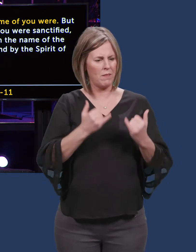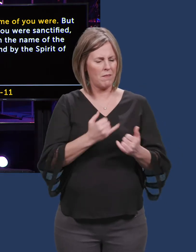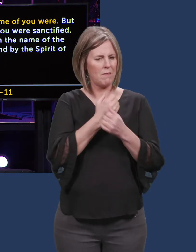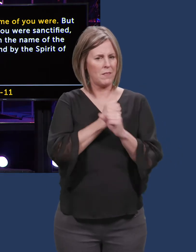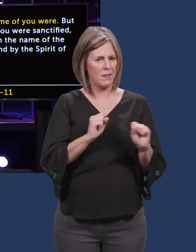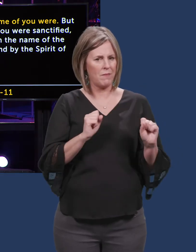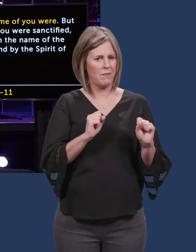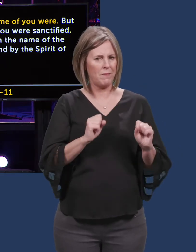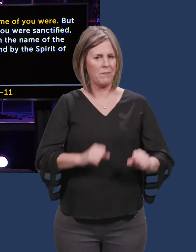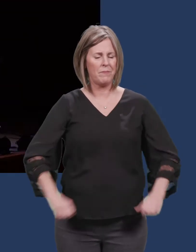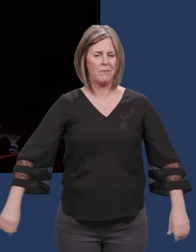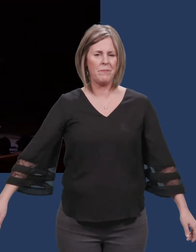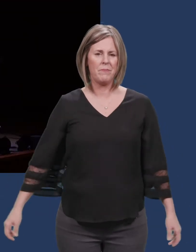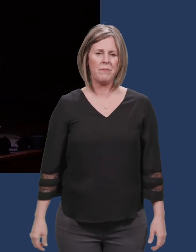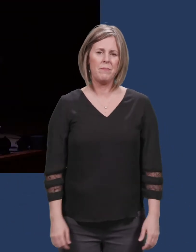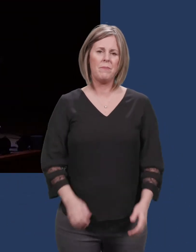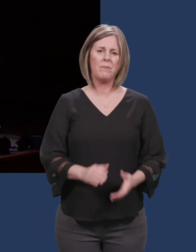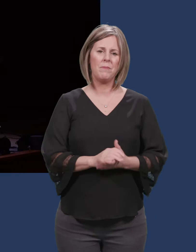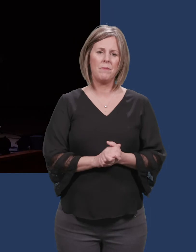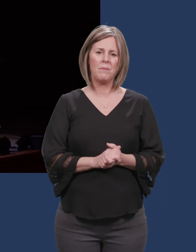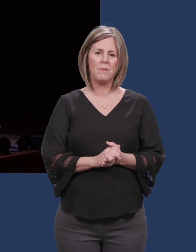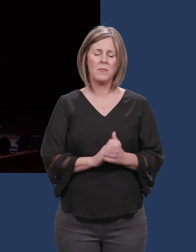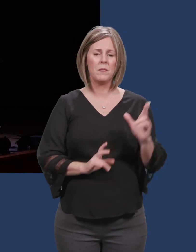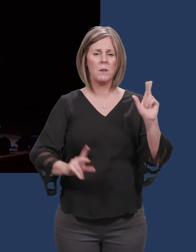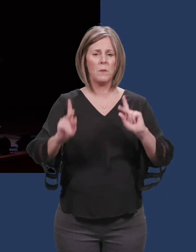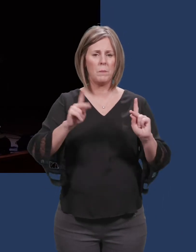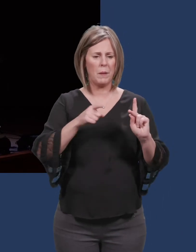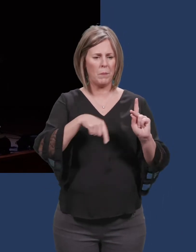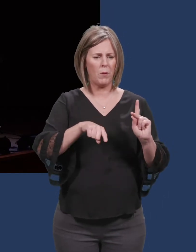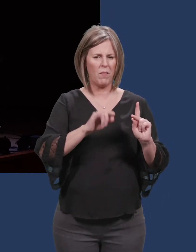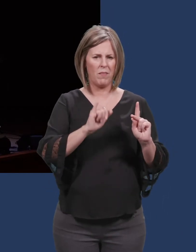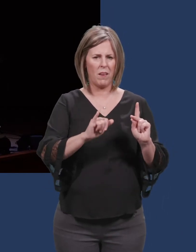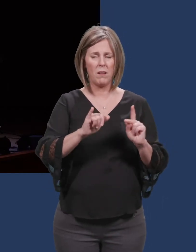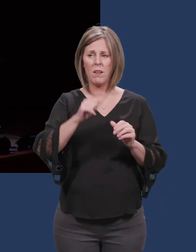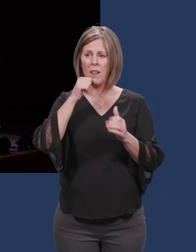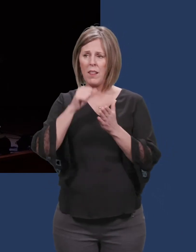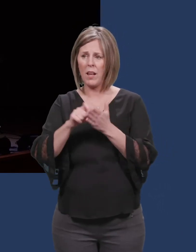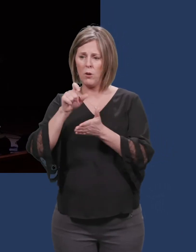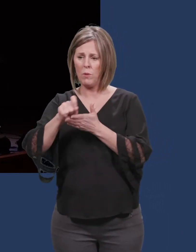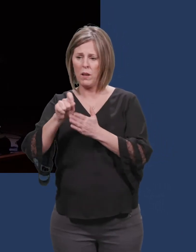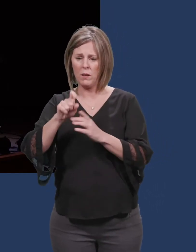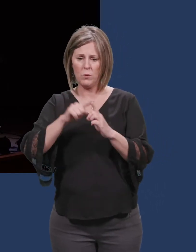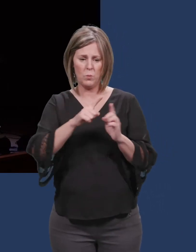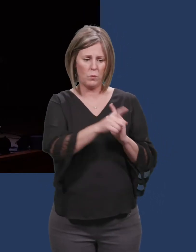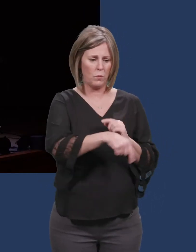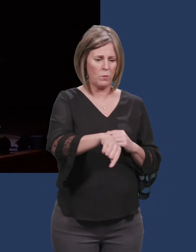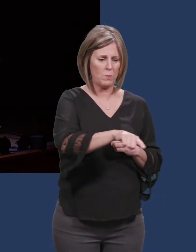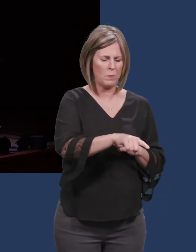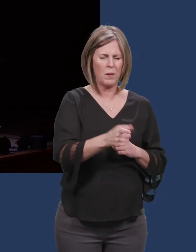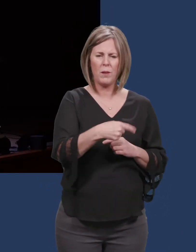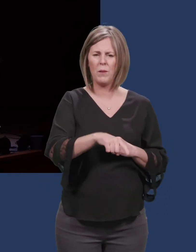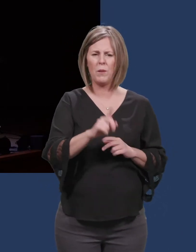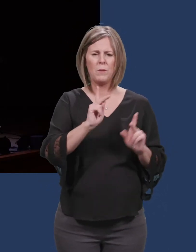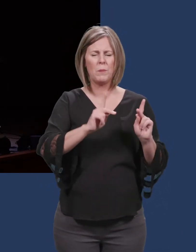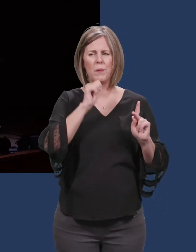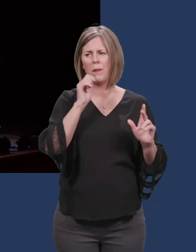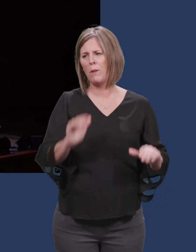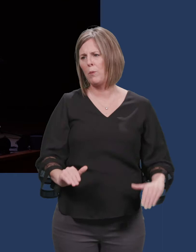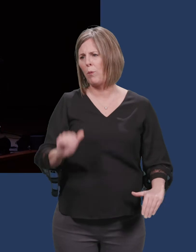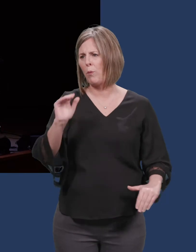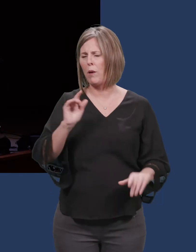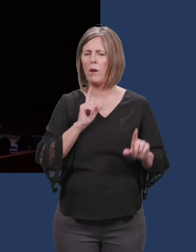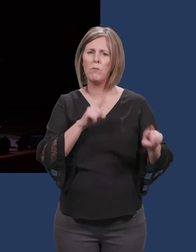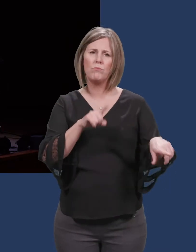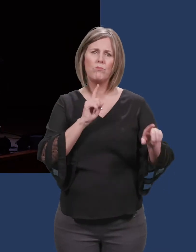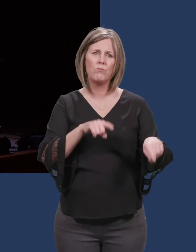Spirit of our God. So the people Paul is writing to in this church, they're not like, well, hey, I grew up in church. My grandparents went to this